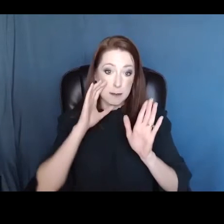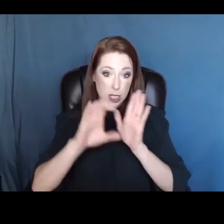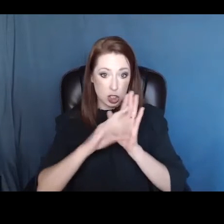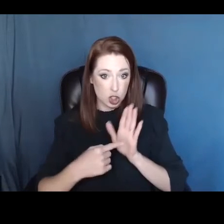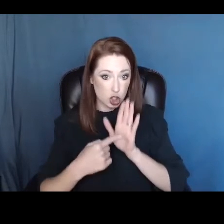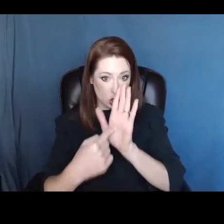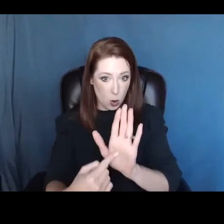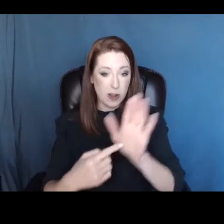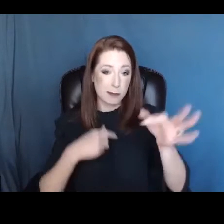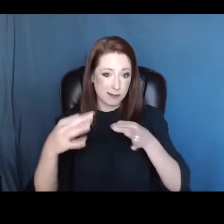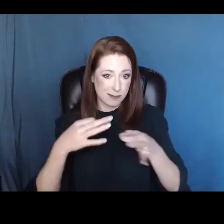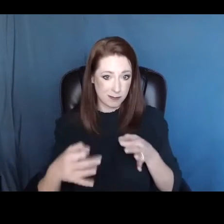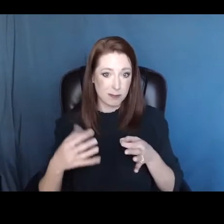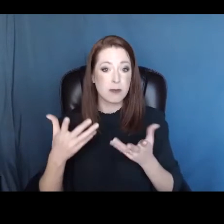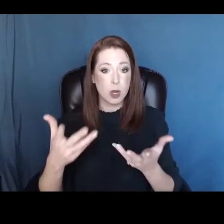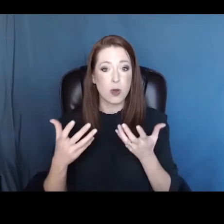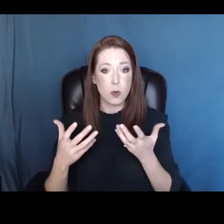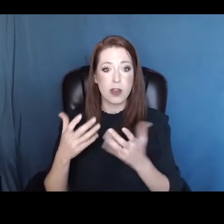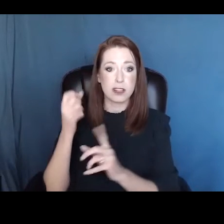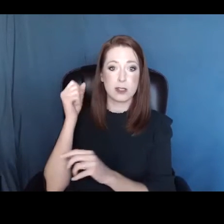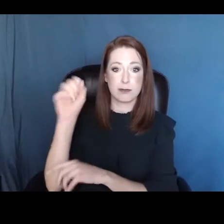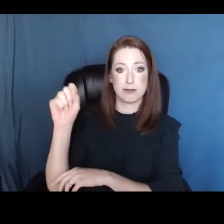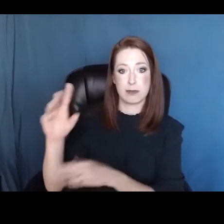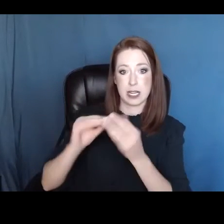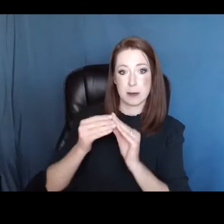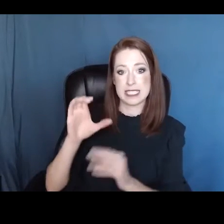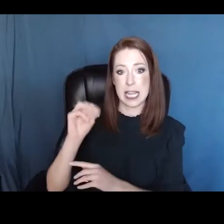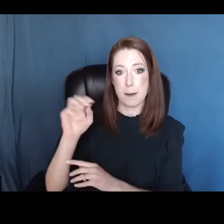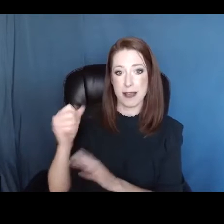one. I kind of wanted to rattle off some stats that the CMS had